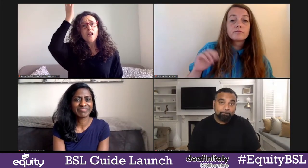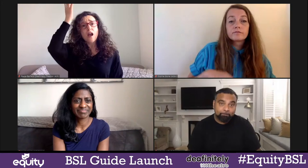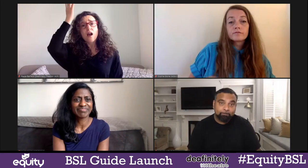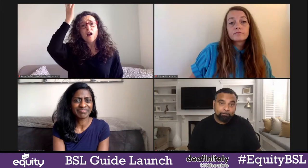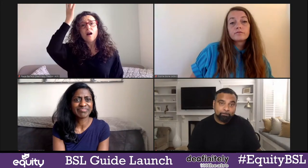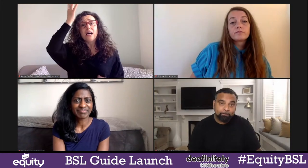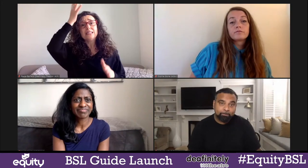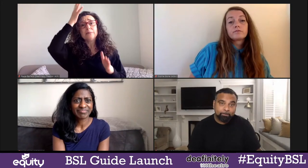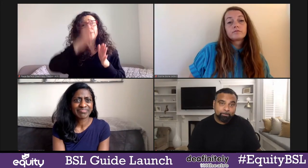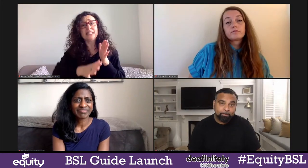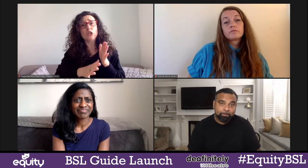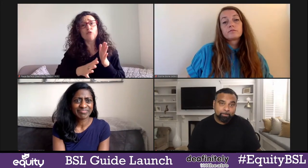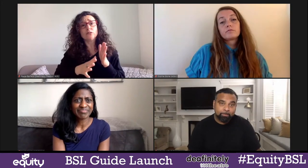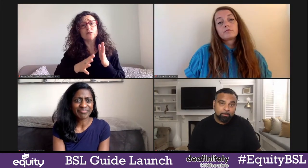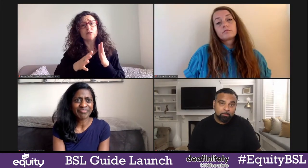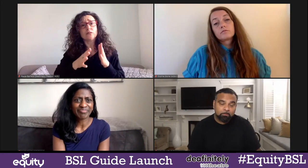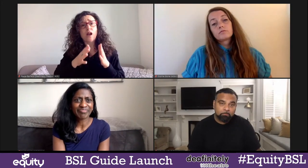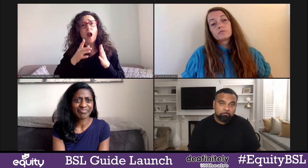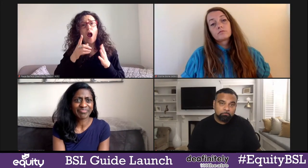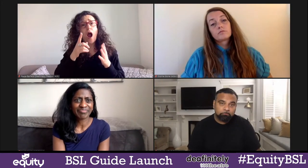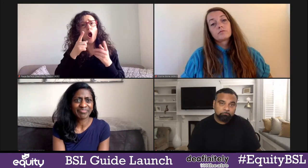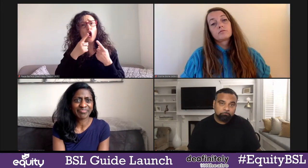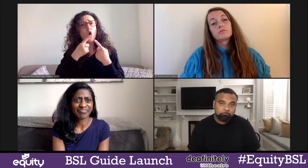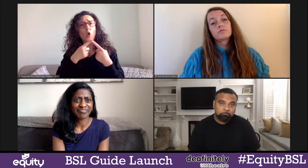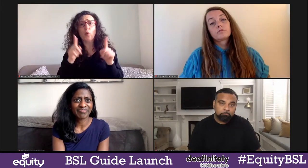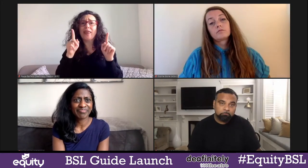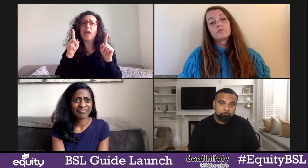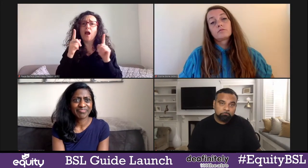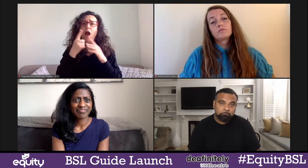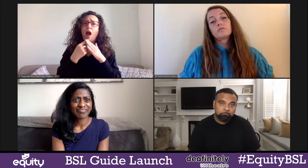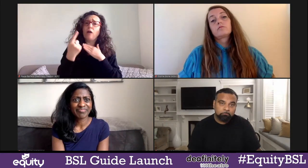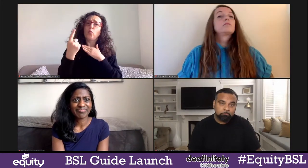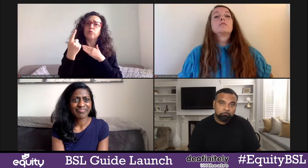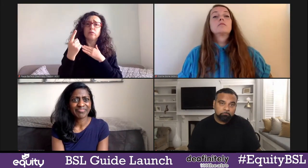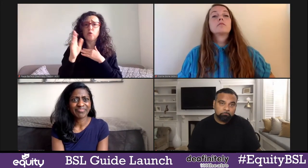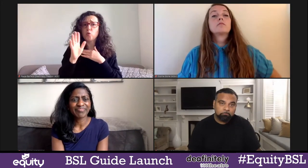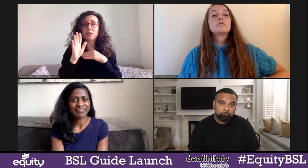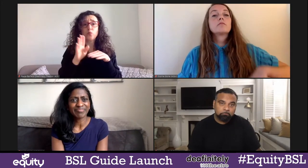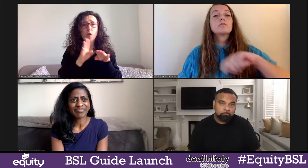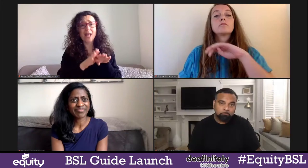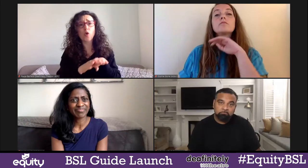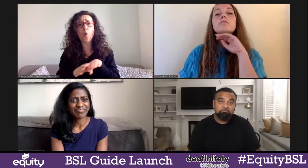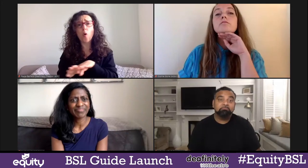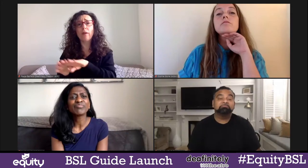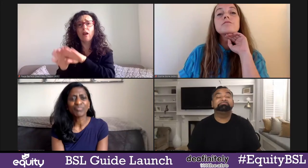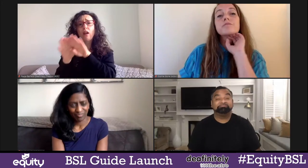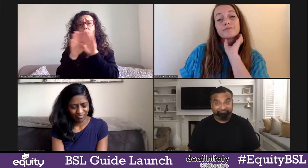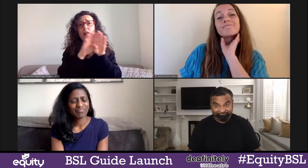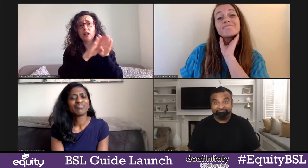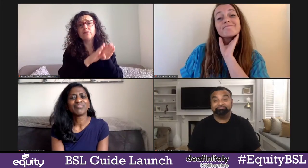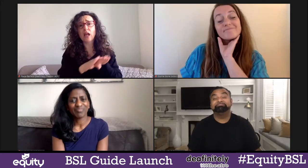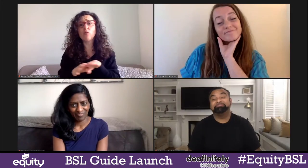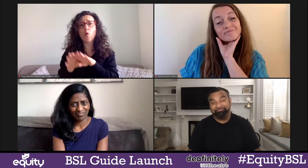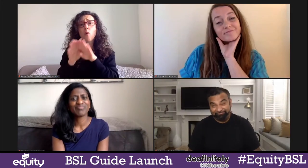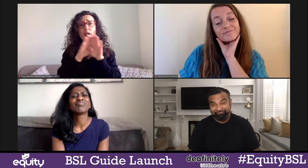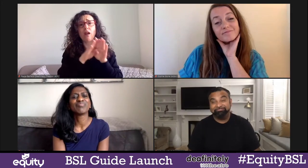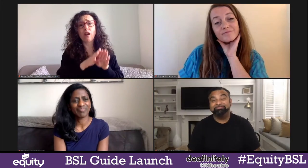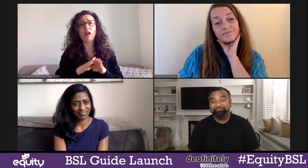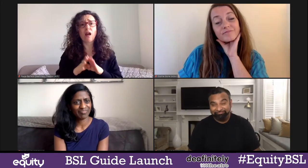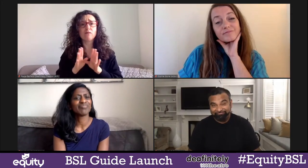Thank you for that, Nadia. And I have to say, I don't believe Nadia's experience is unique to her. I think